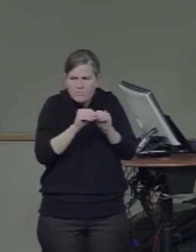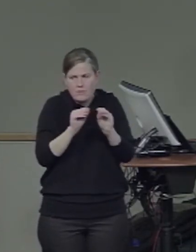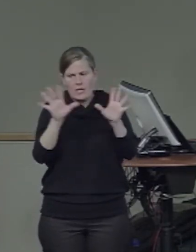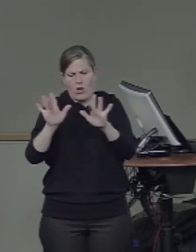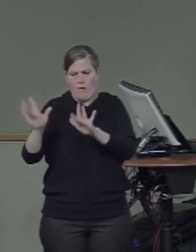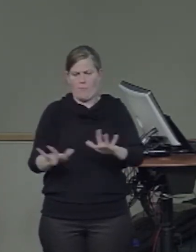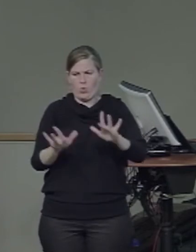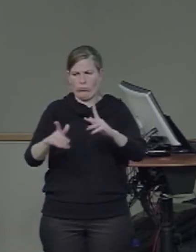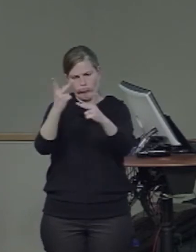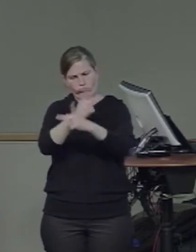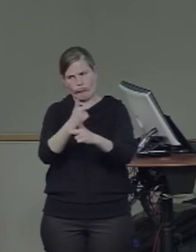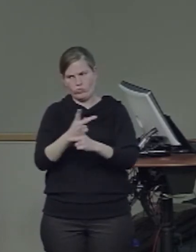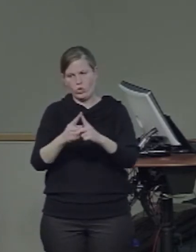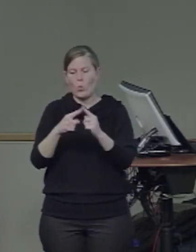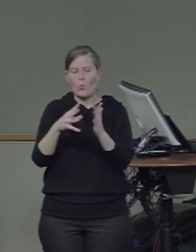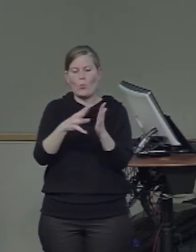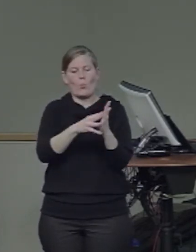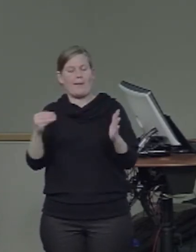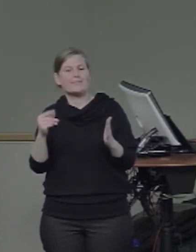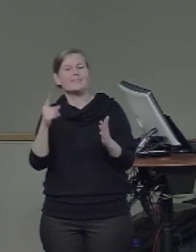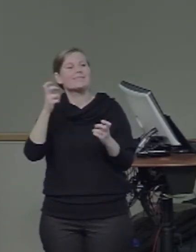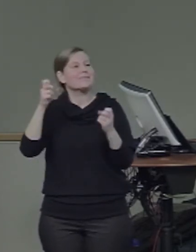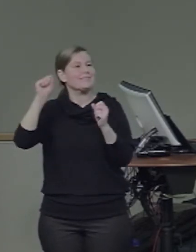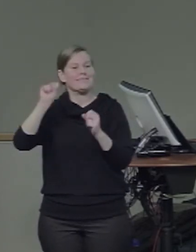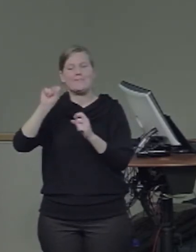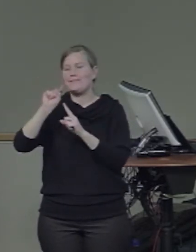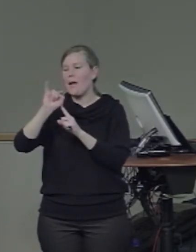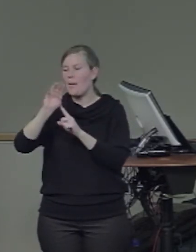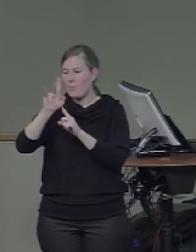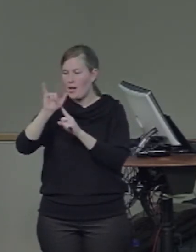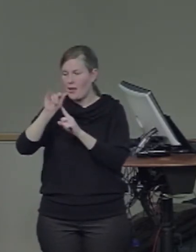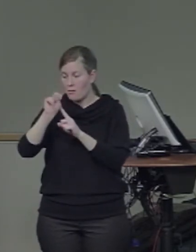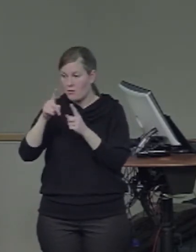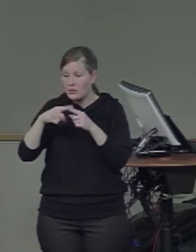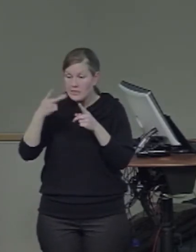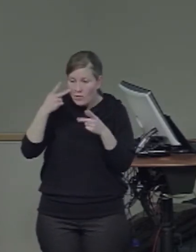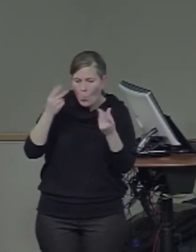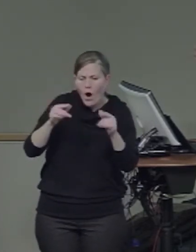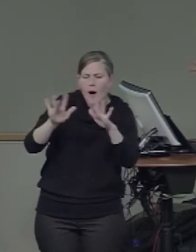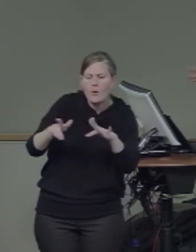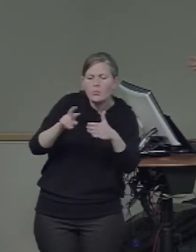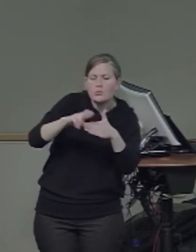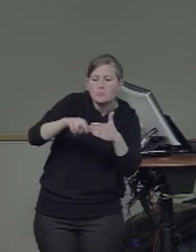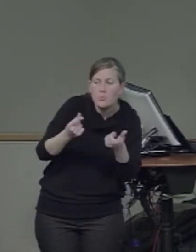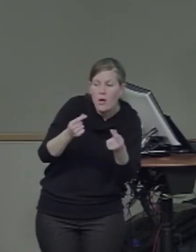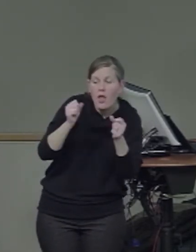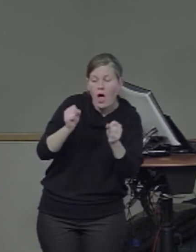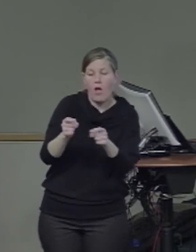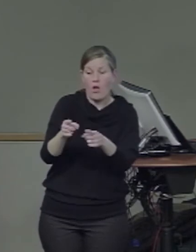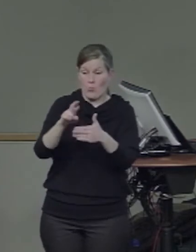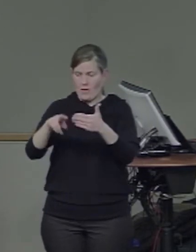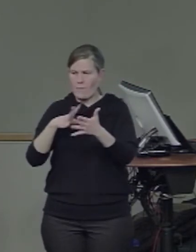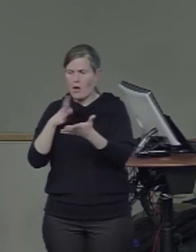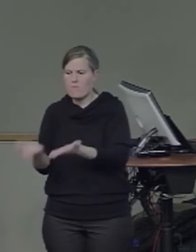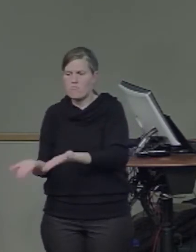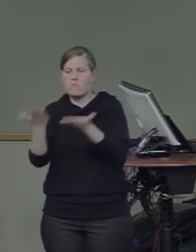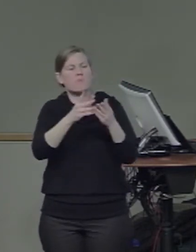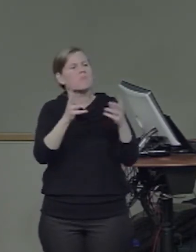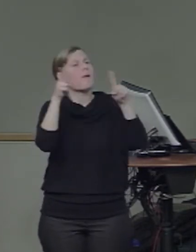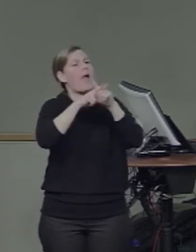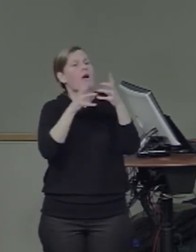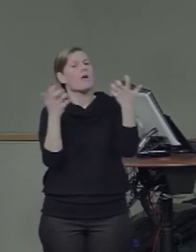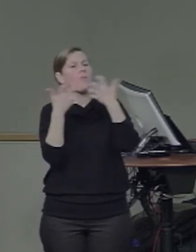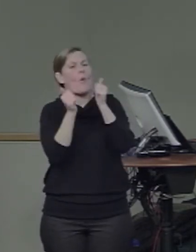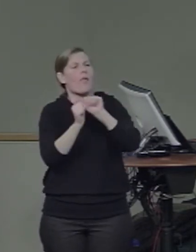and then using the consequences of those simulations to generate empirical predictions that we can then test with normal